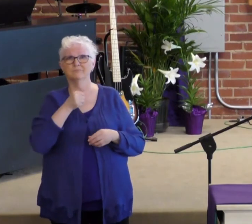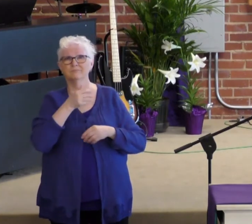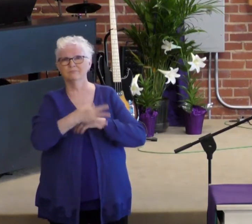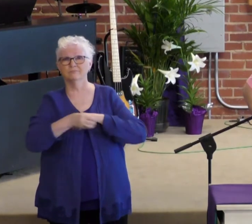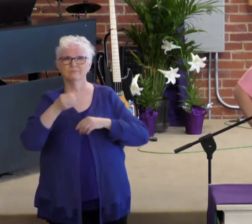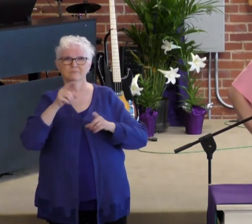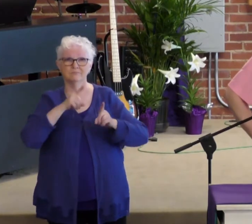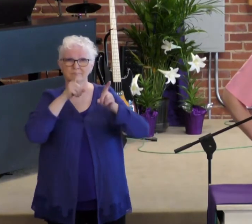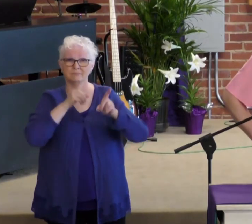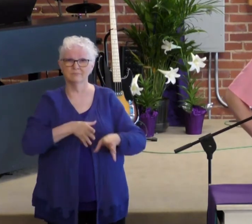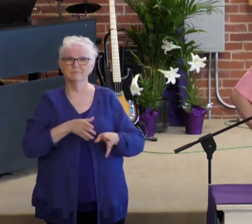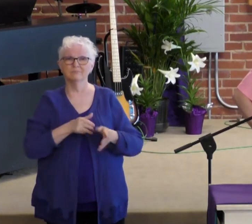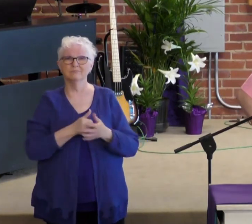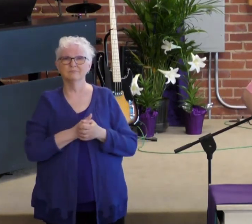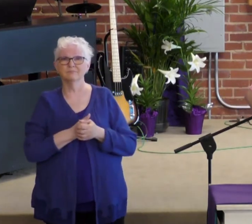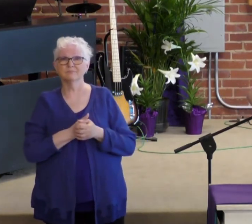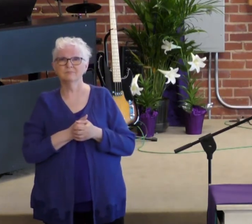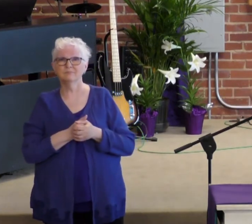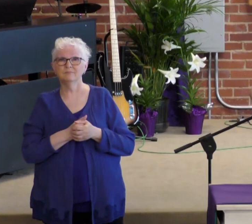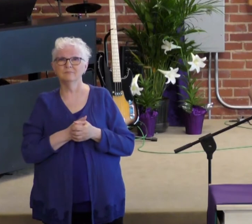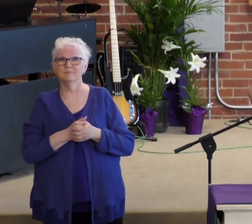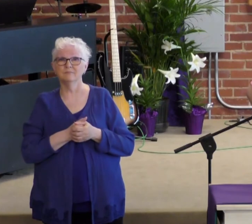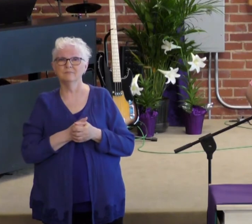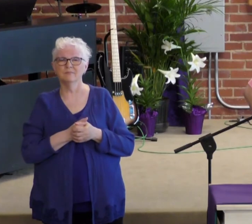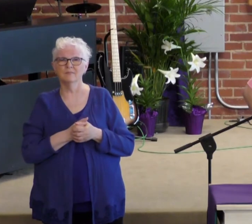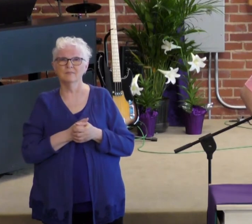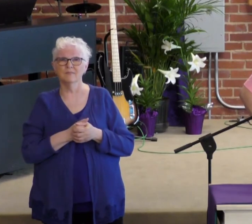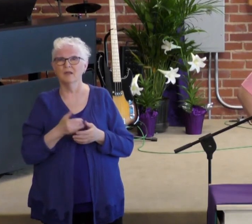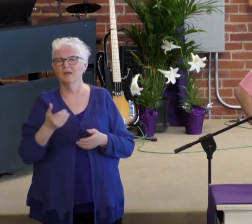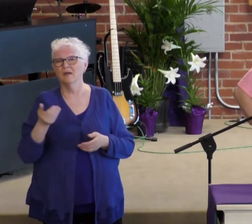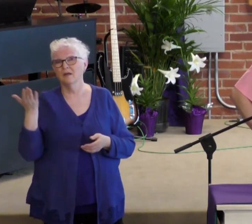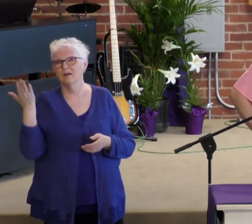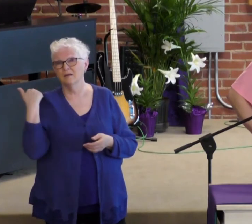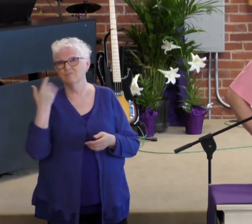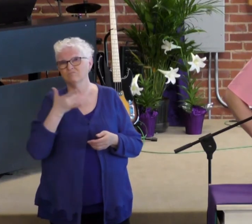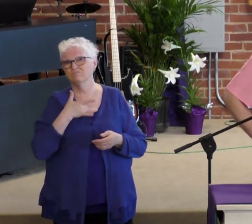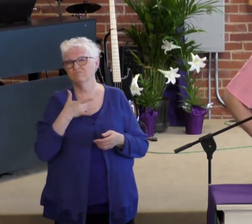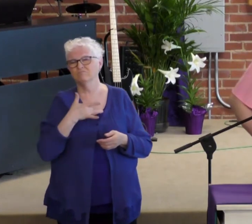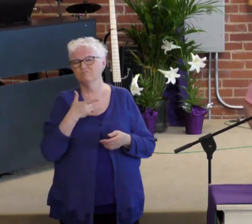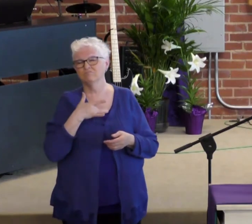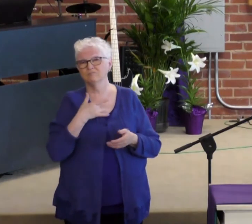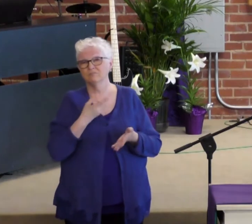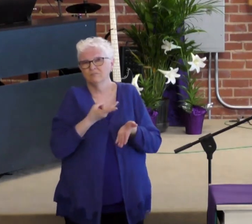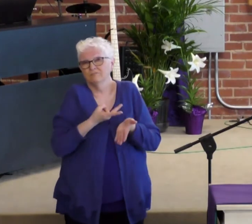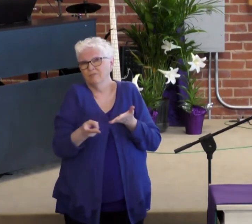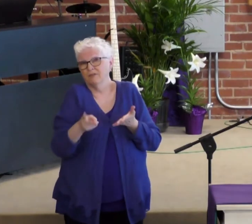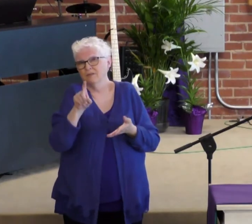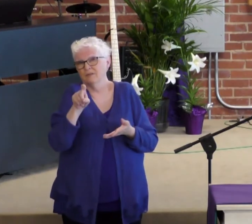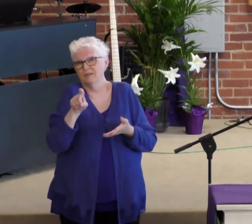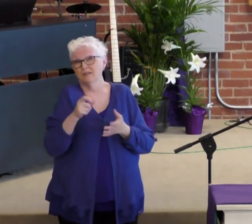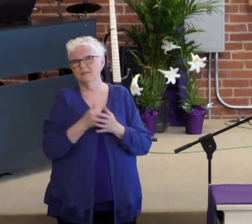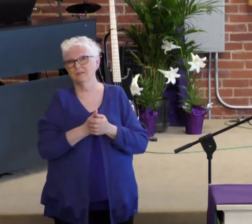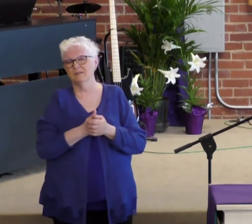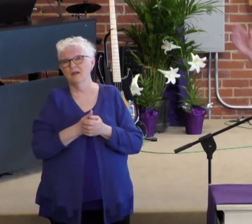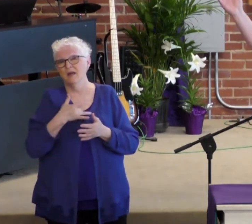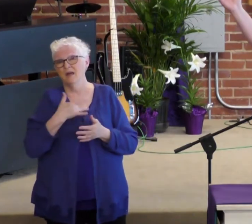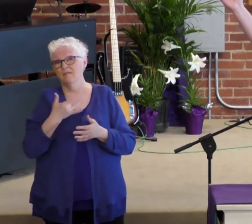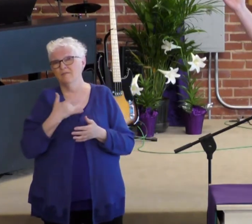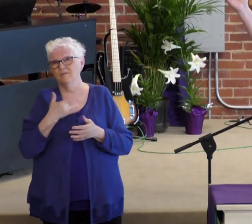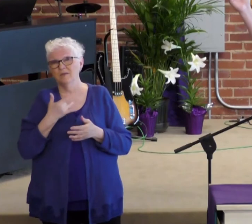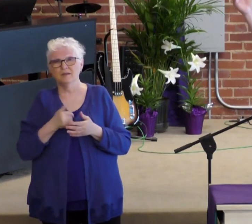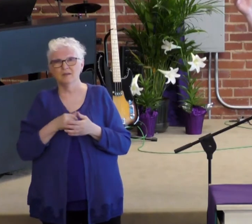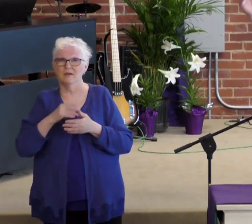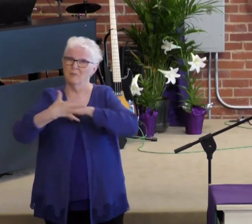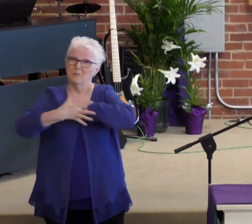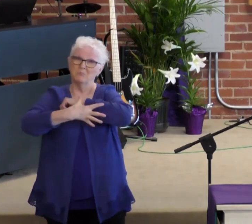Have you ever felt like you really failed the test and were just a sorry ambassador for Jesus? You ever done that? I've done